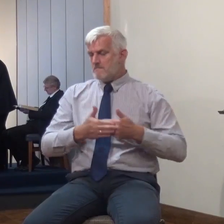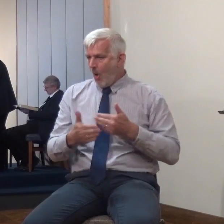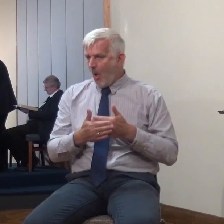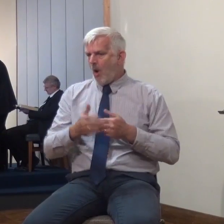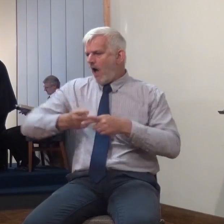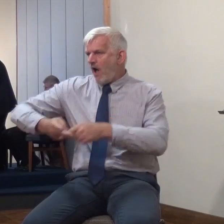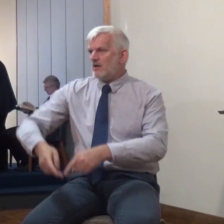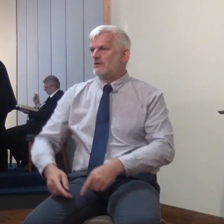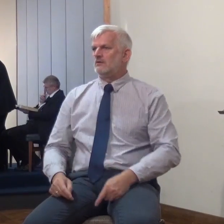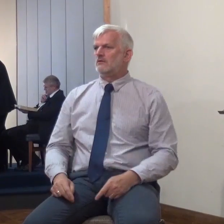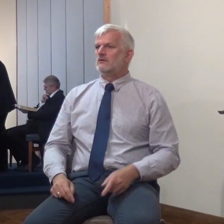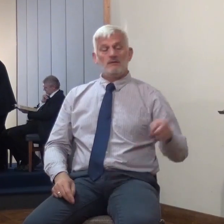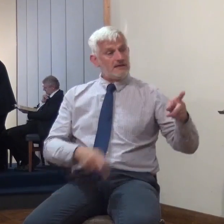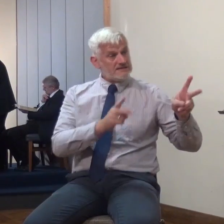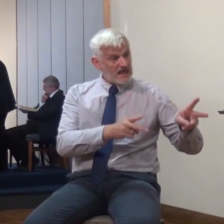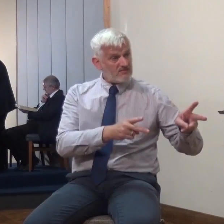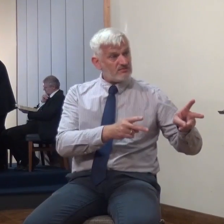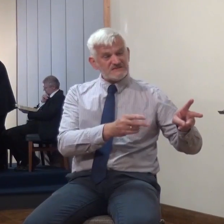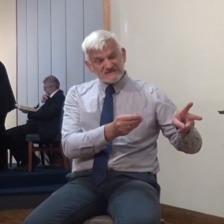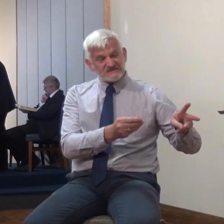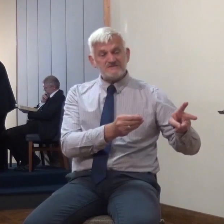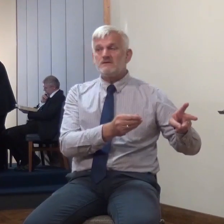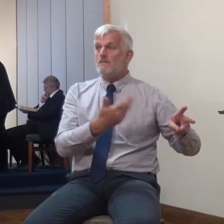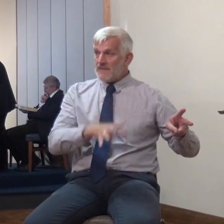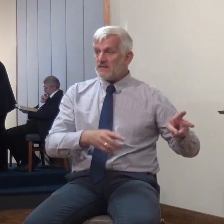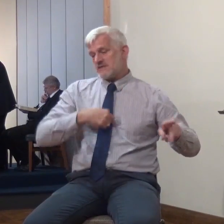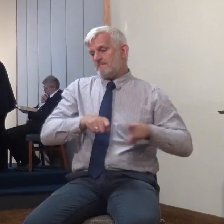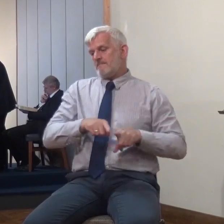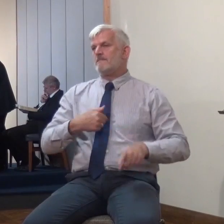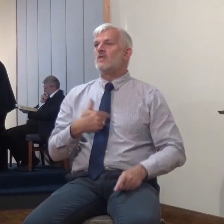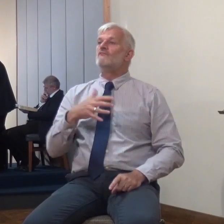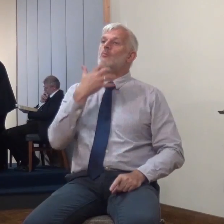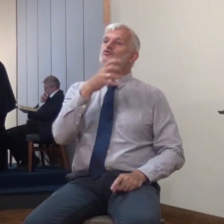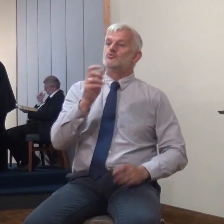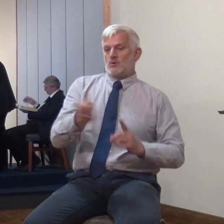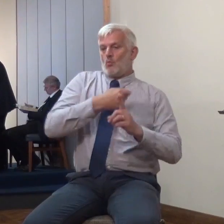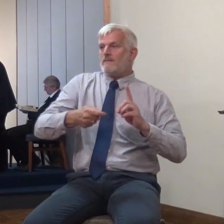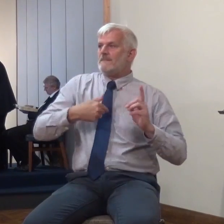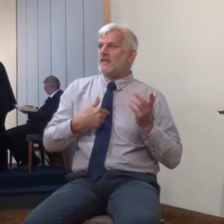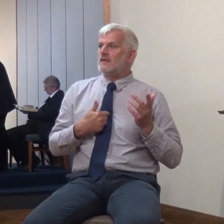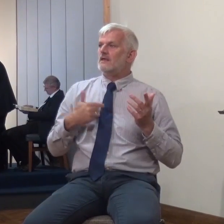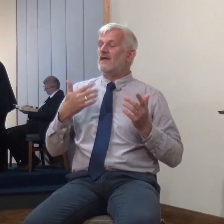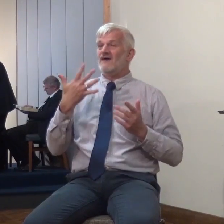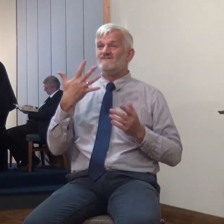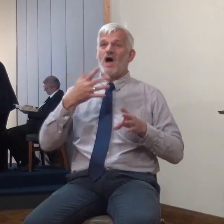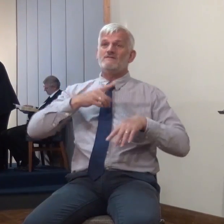in death oft. Of the Jews 5 times received I 40